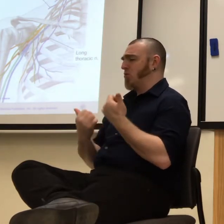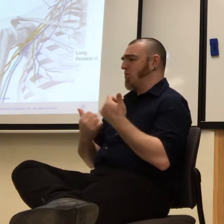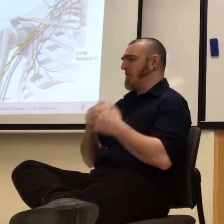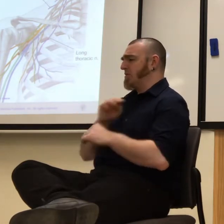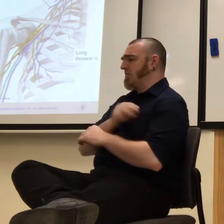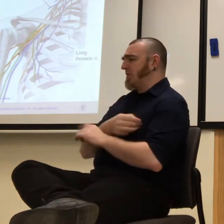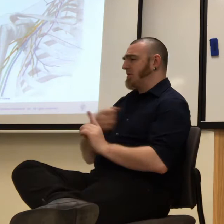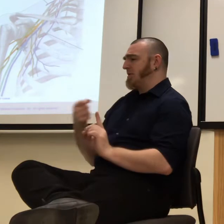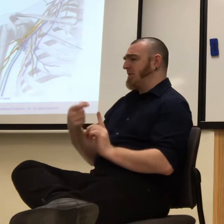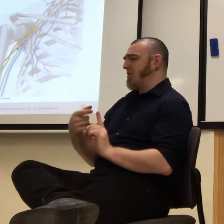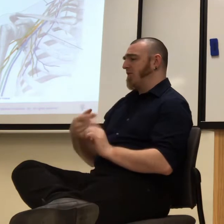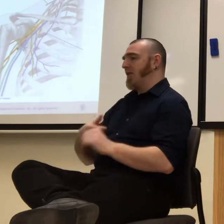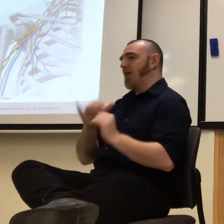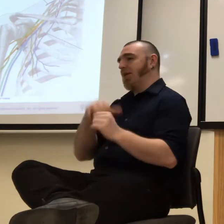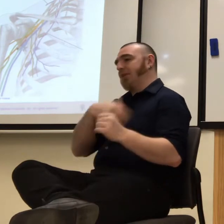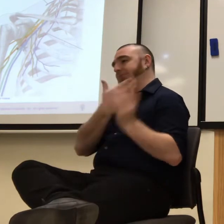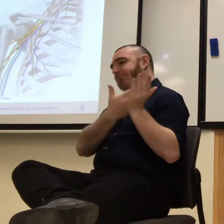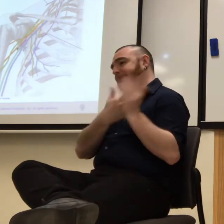Let's see, okay.